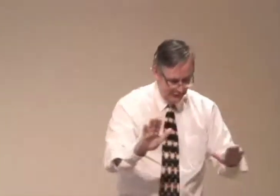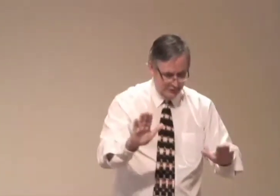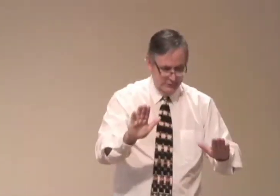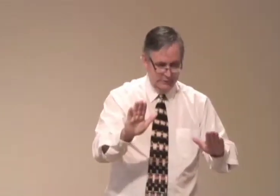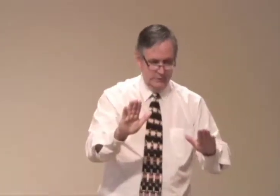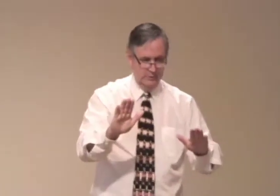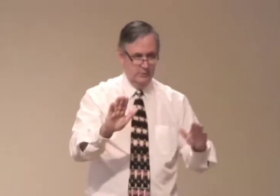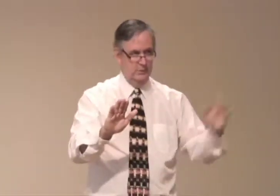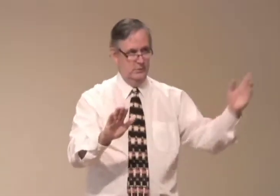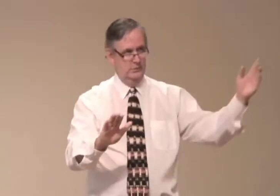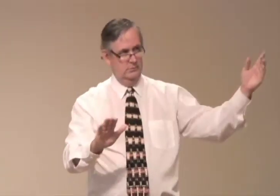Jesus